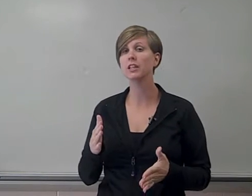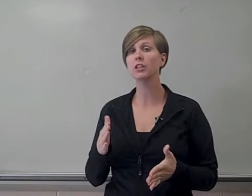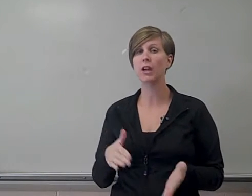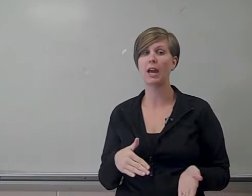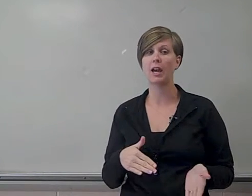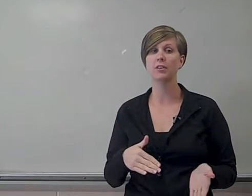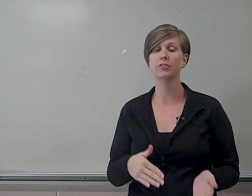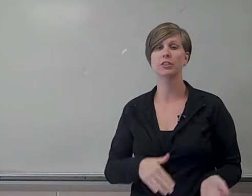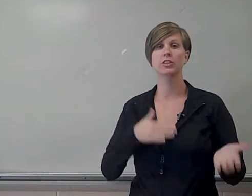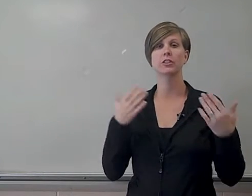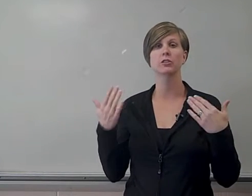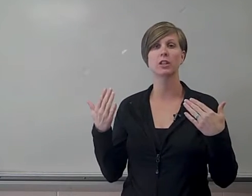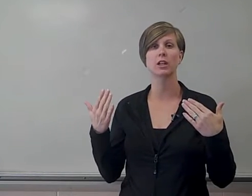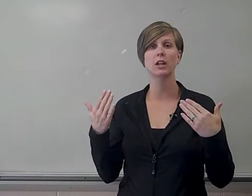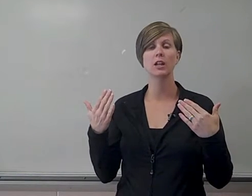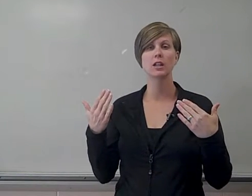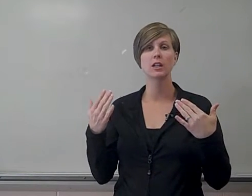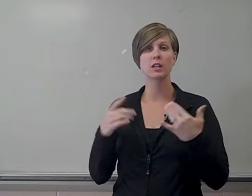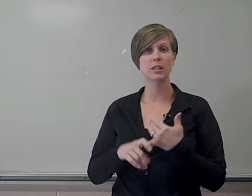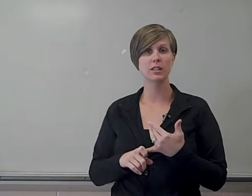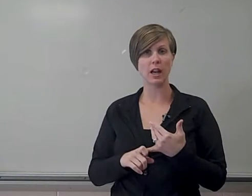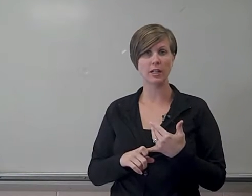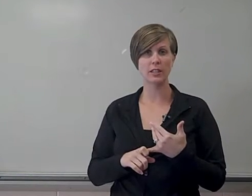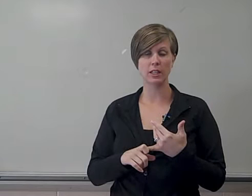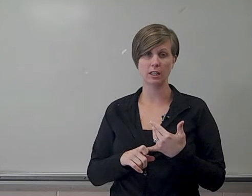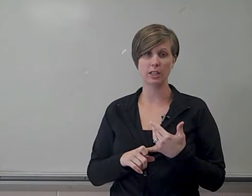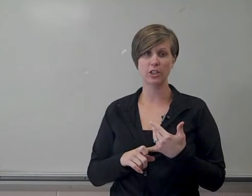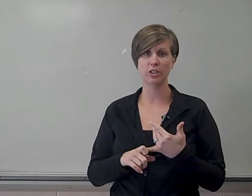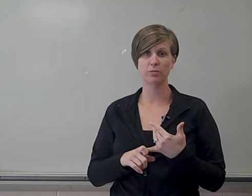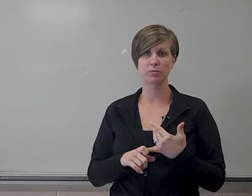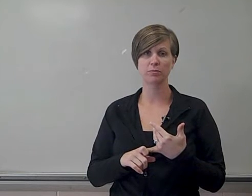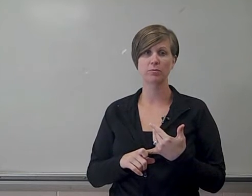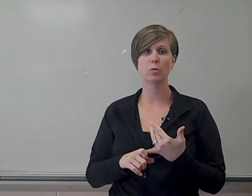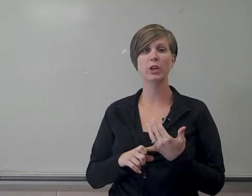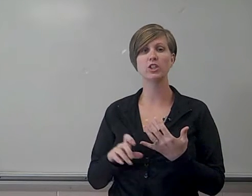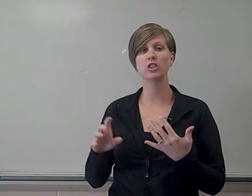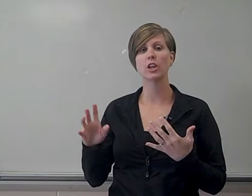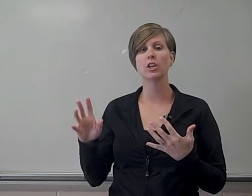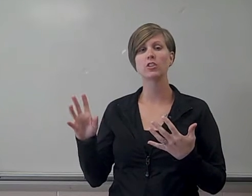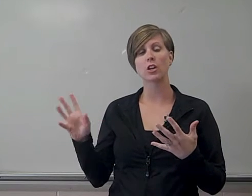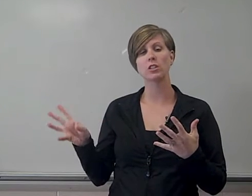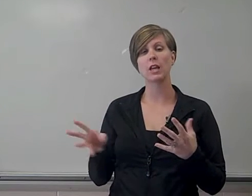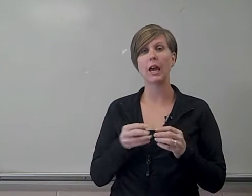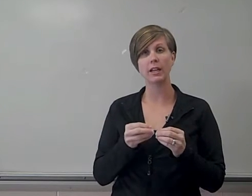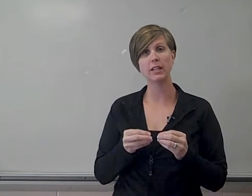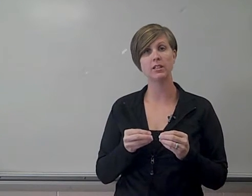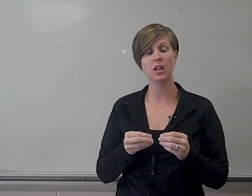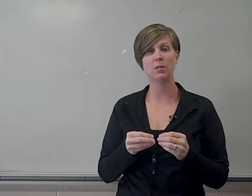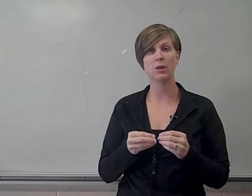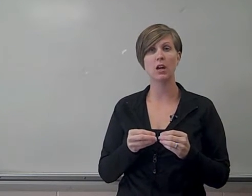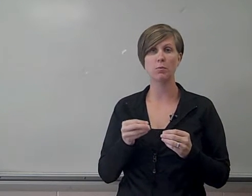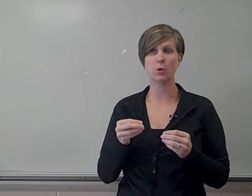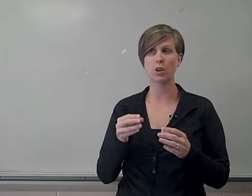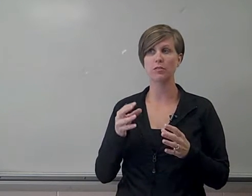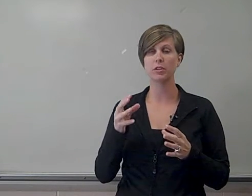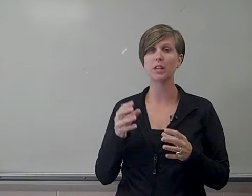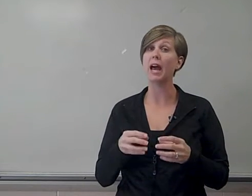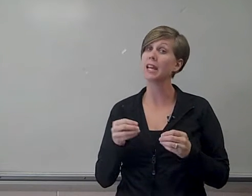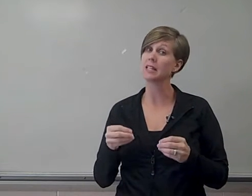Then you have your signed English, which starts to add in some more of those